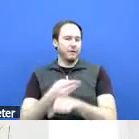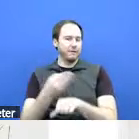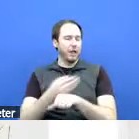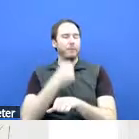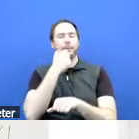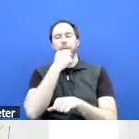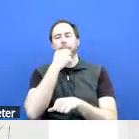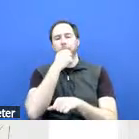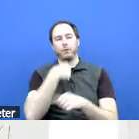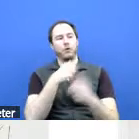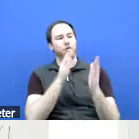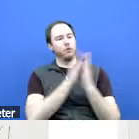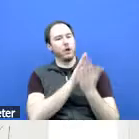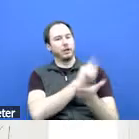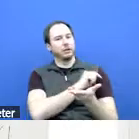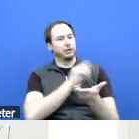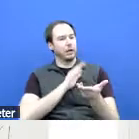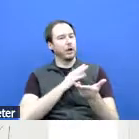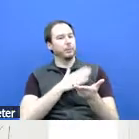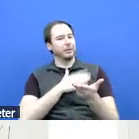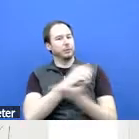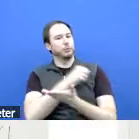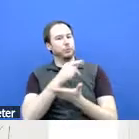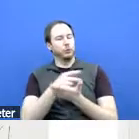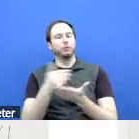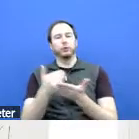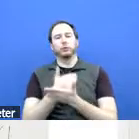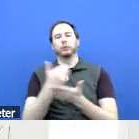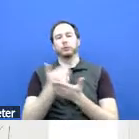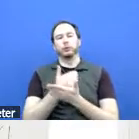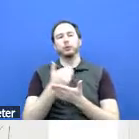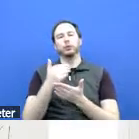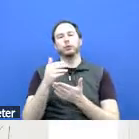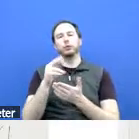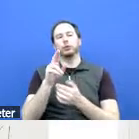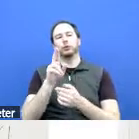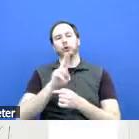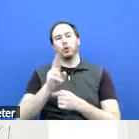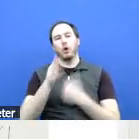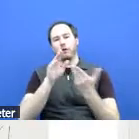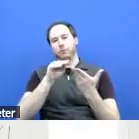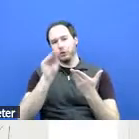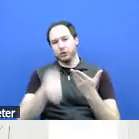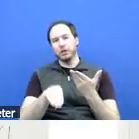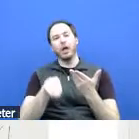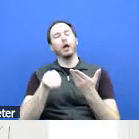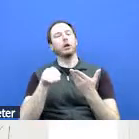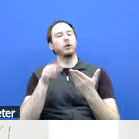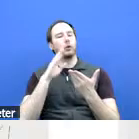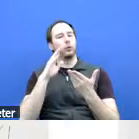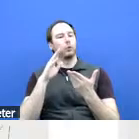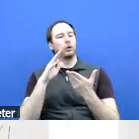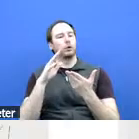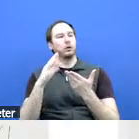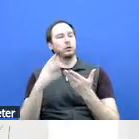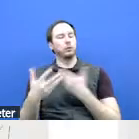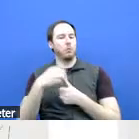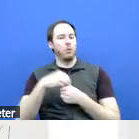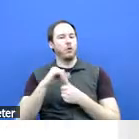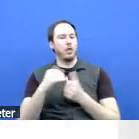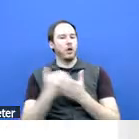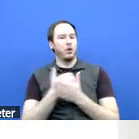of this that the town board approve the new use percentages that are proposed or would result from this